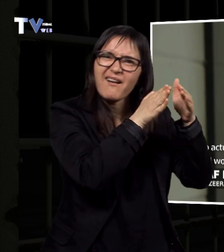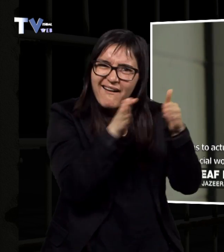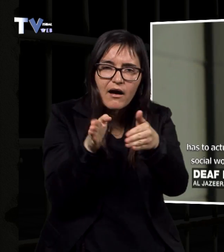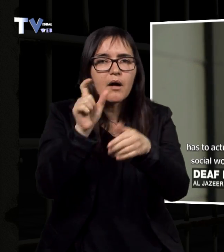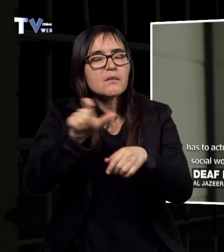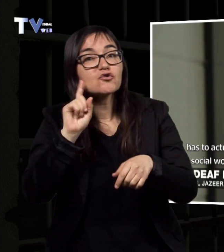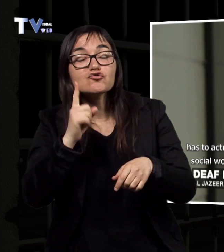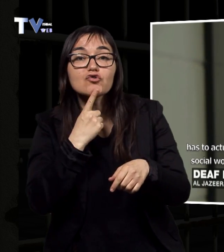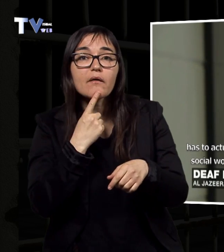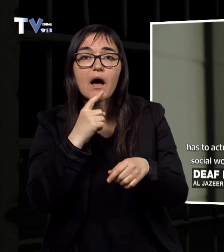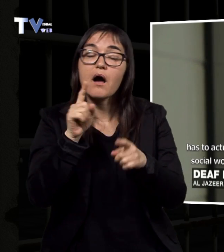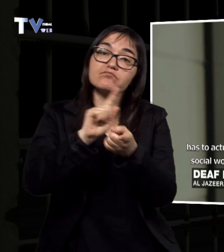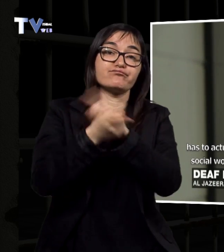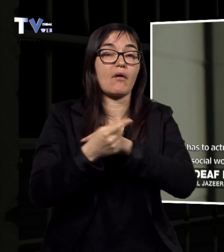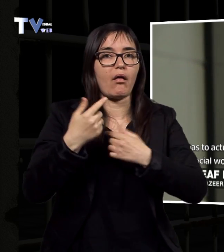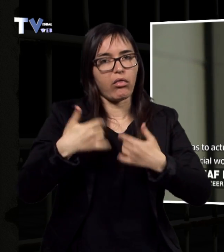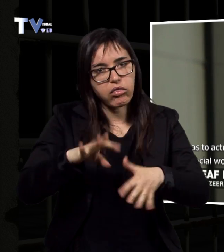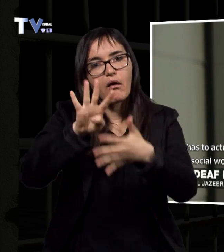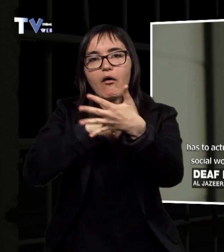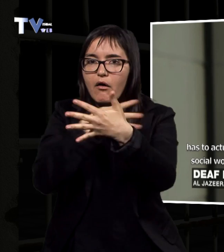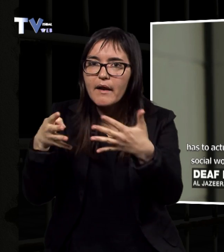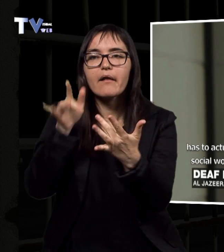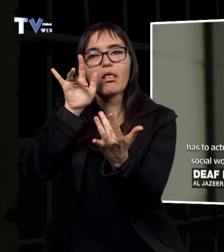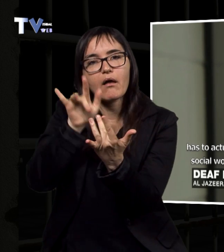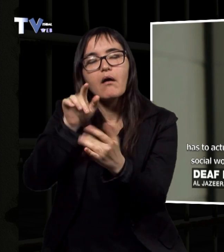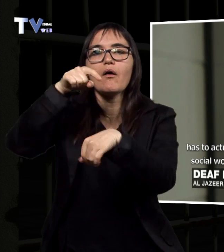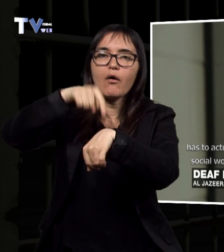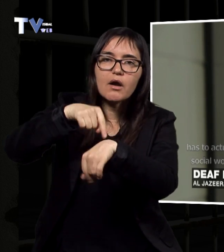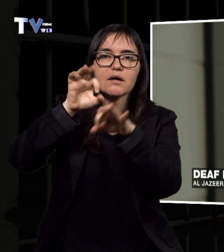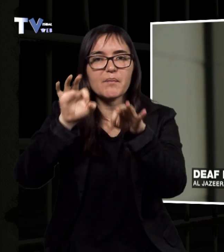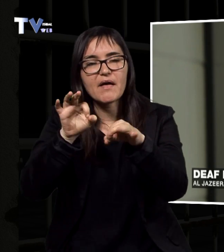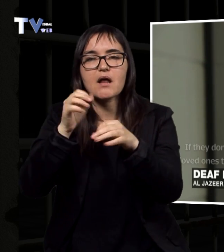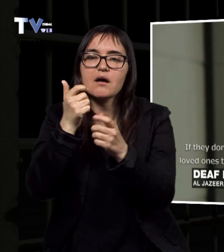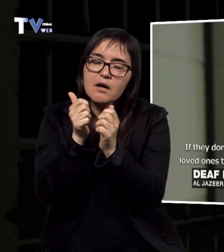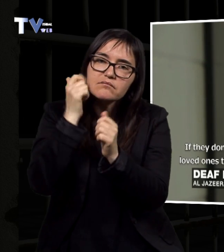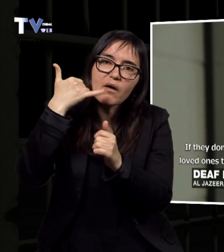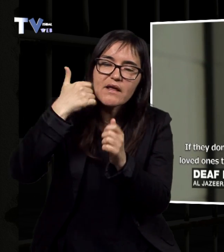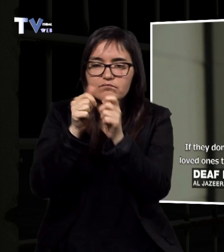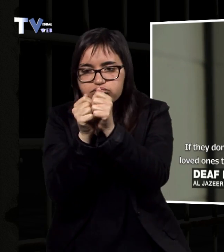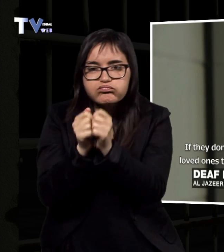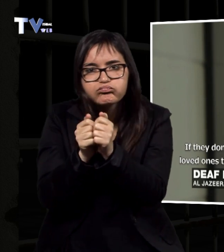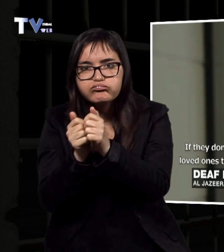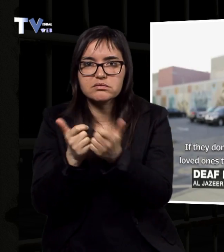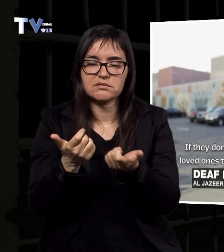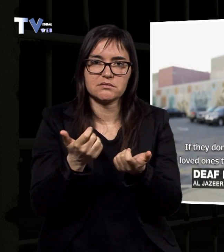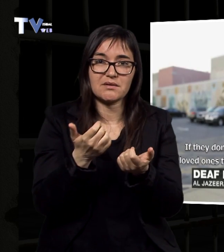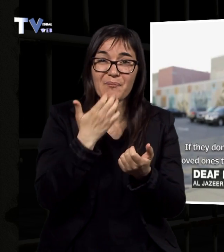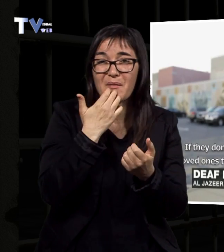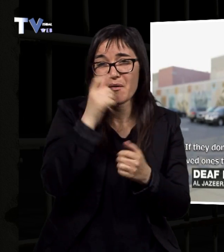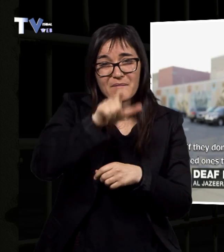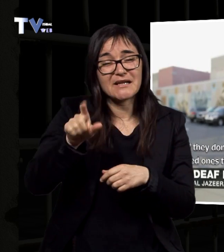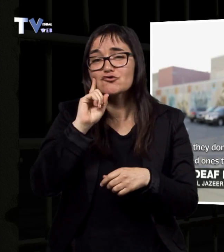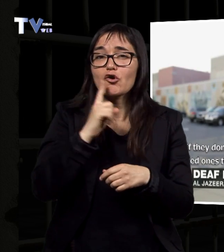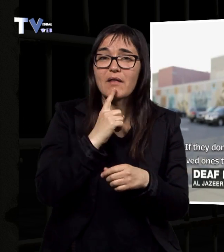to actually schedule an appointment with the city's social worker to get the TTY and talk on the phone. If they don't